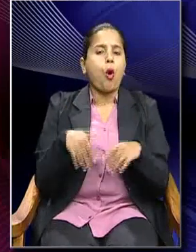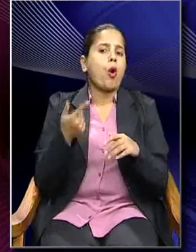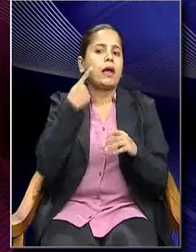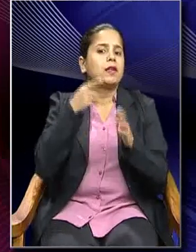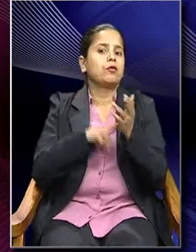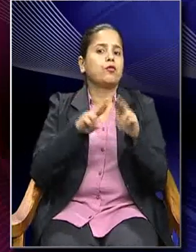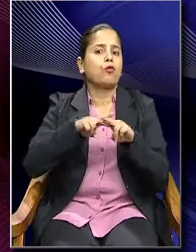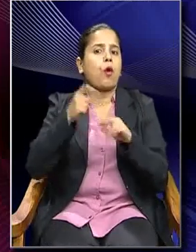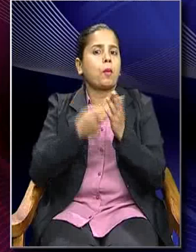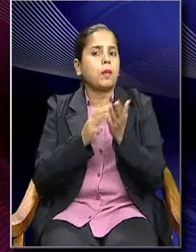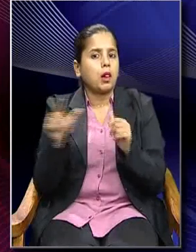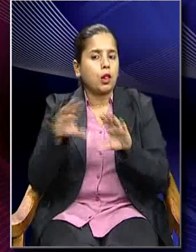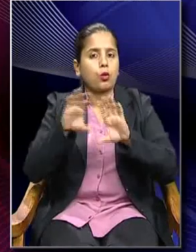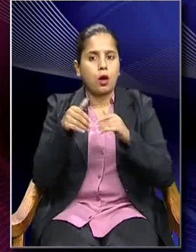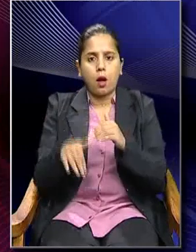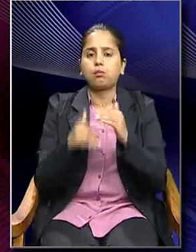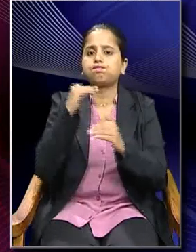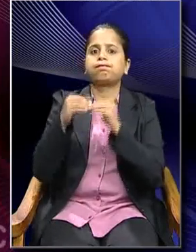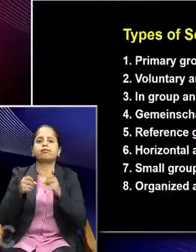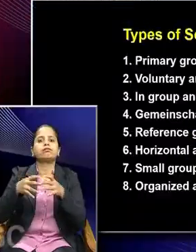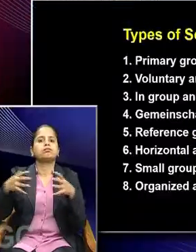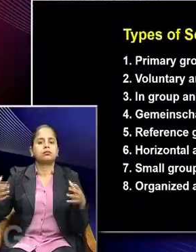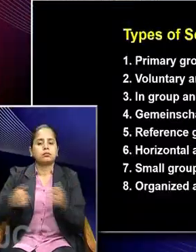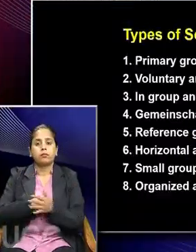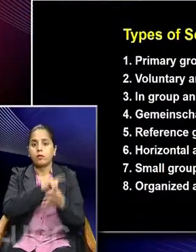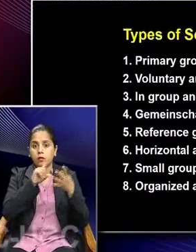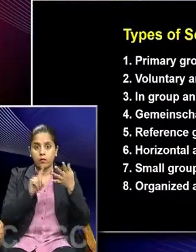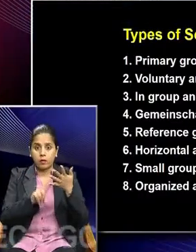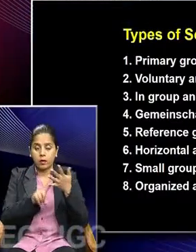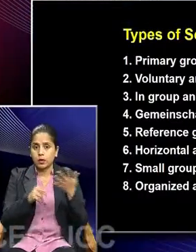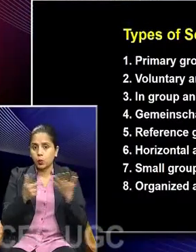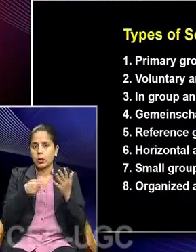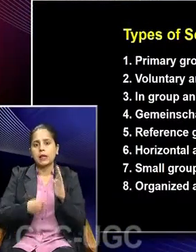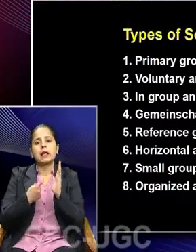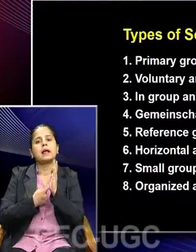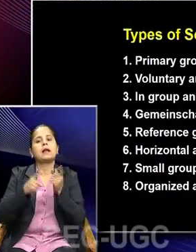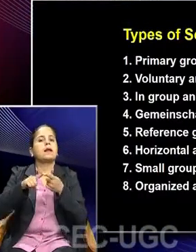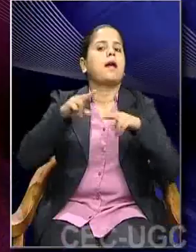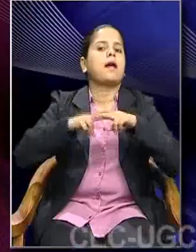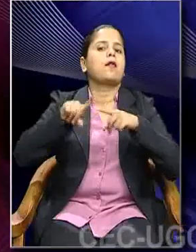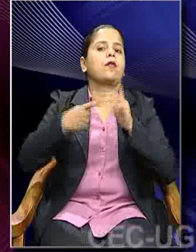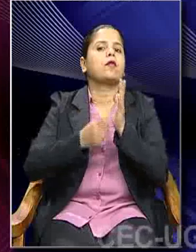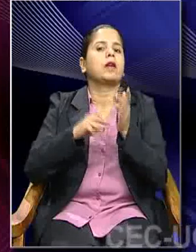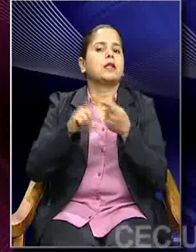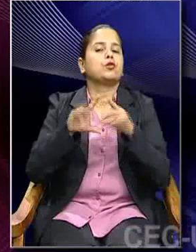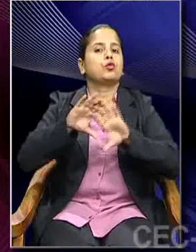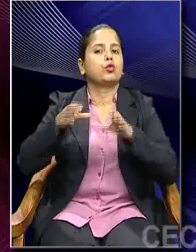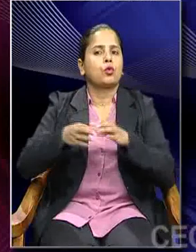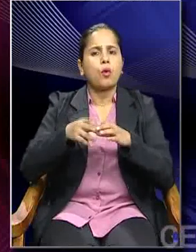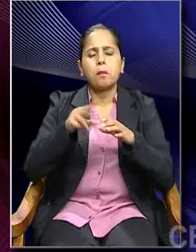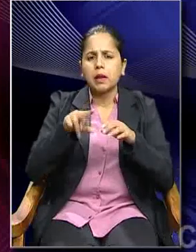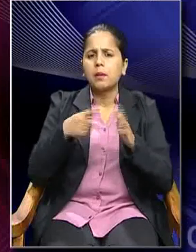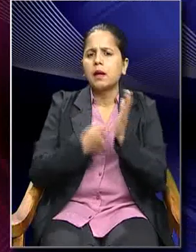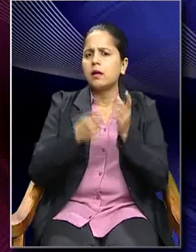are increasing. The fifth type is reference group. Now, the reference group is basically a group that